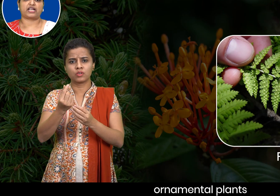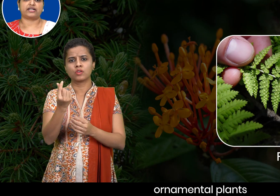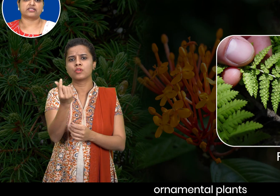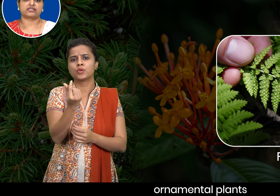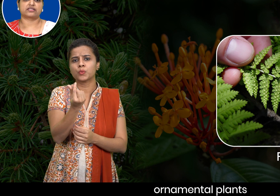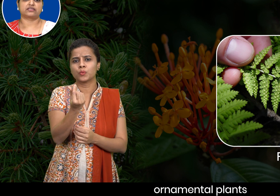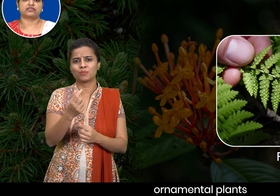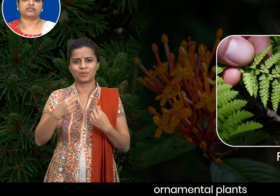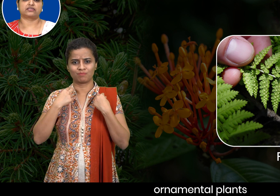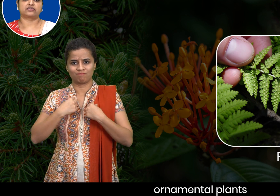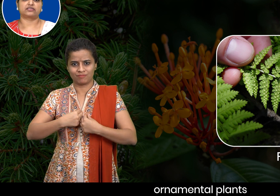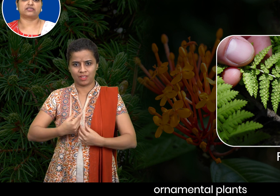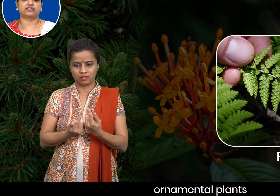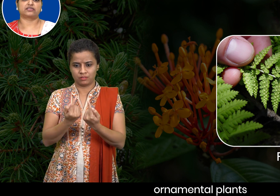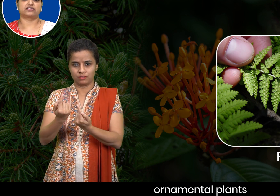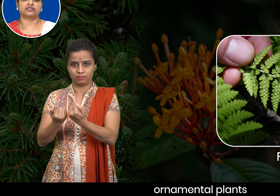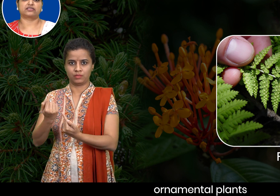ornamental plants.